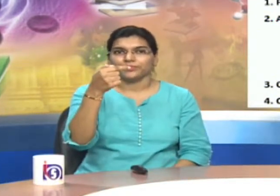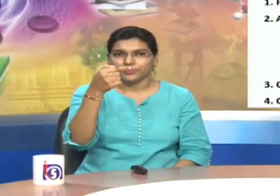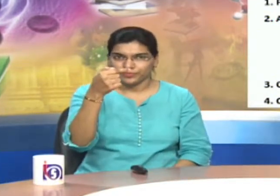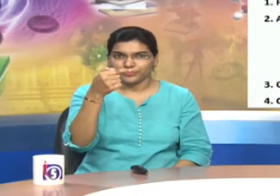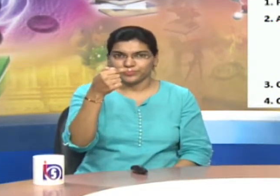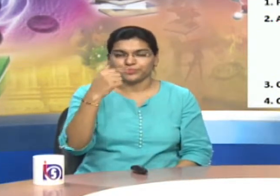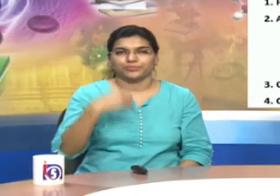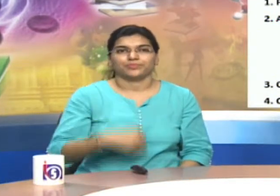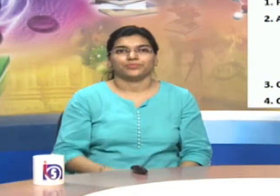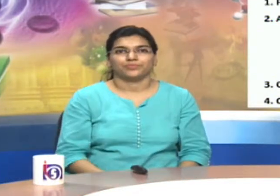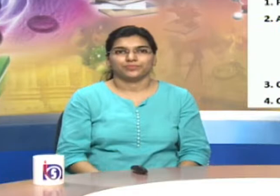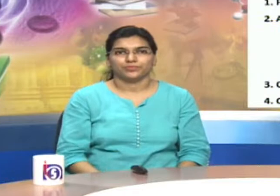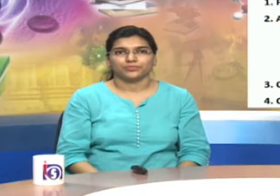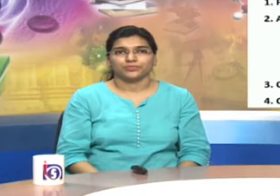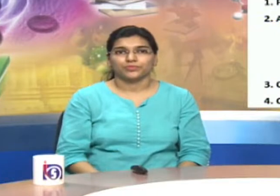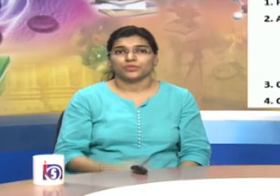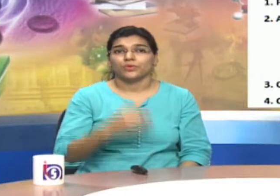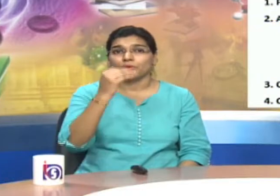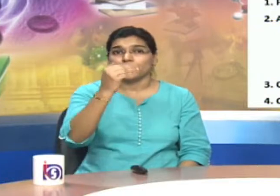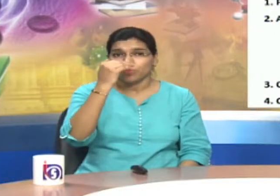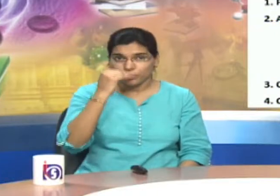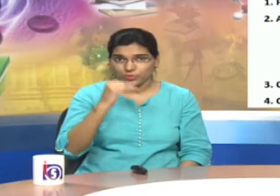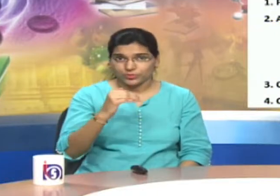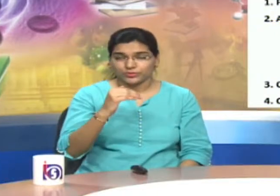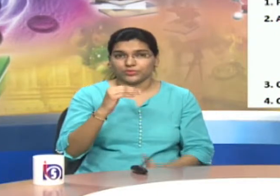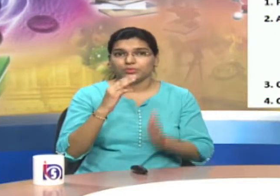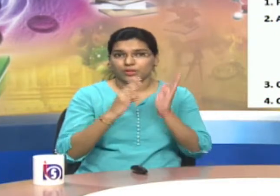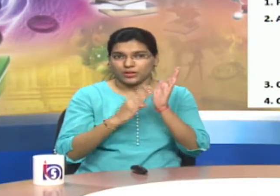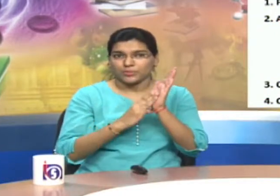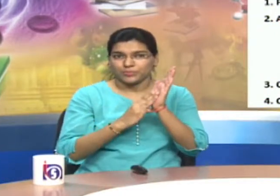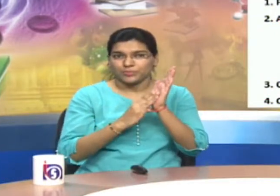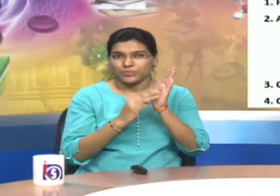that is subtraction, and this is the sign of subtraction. Below that,